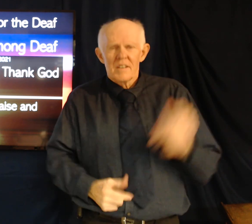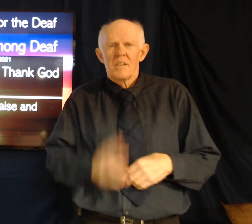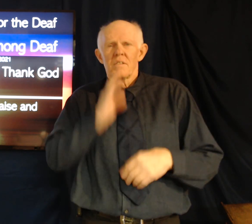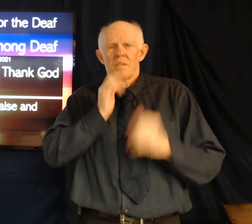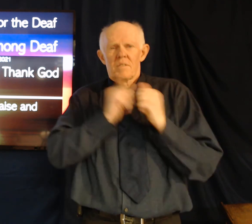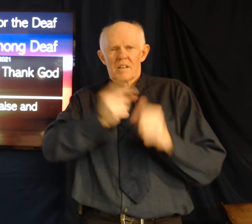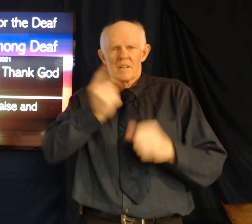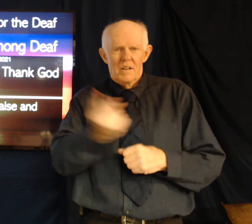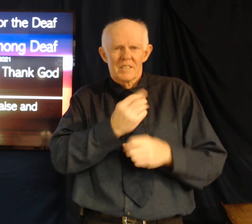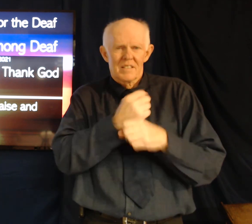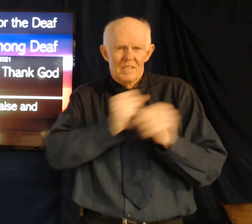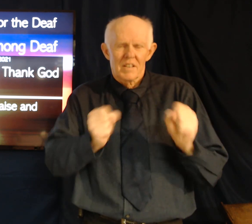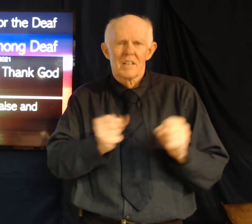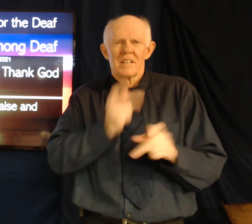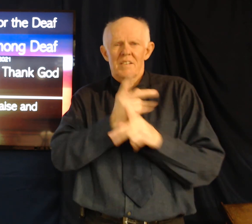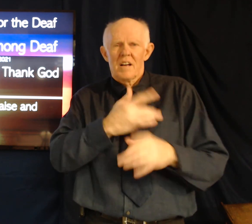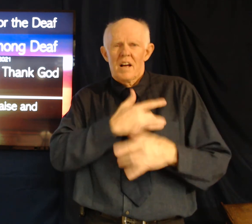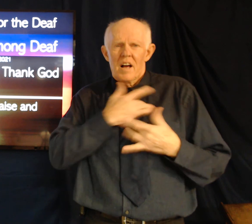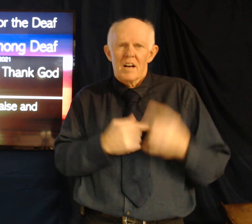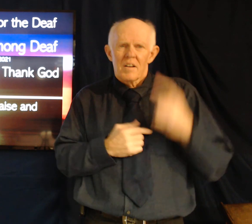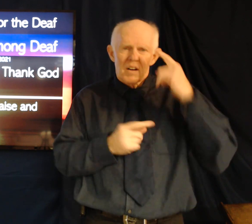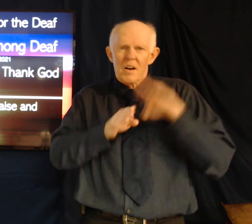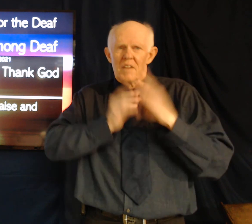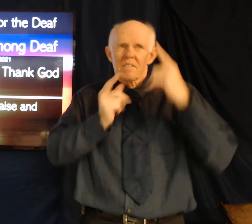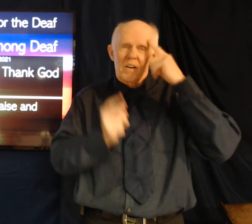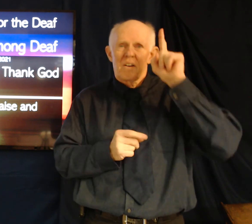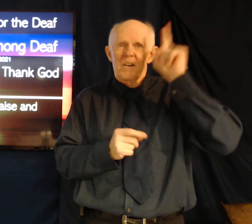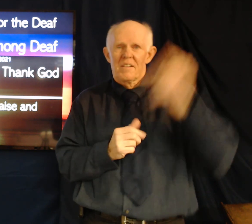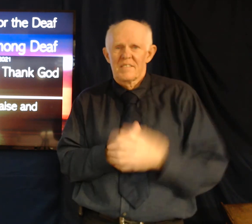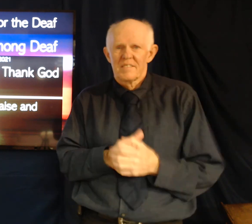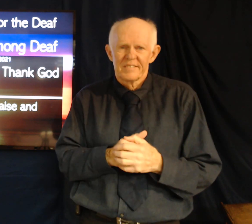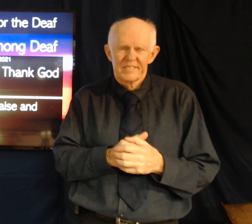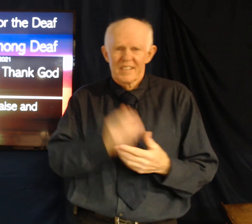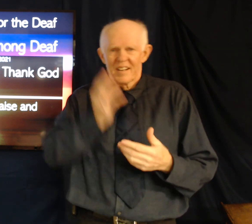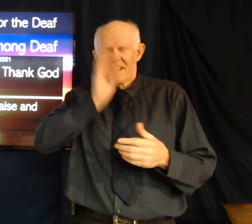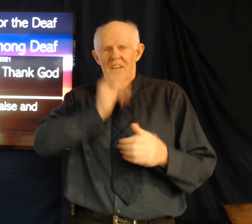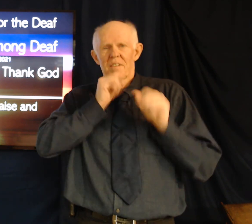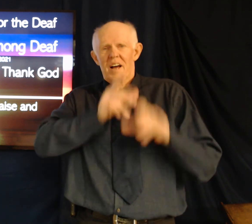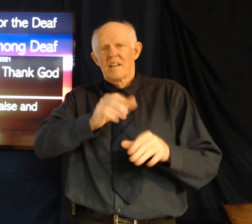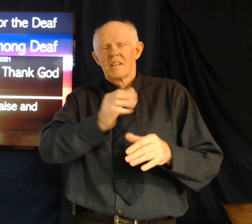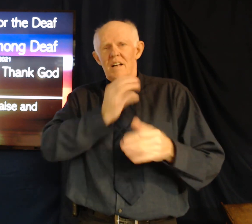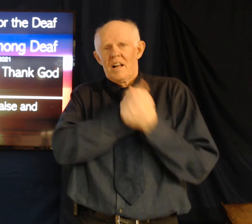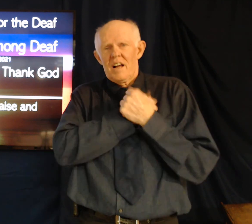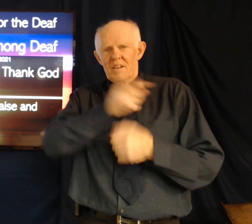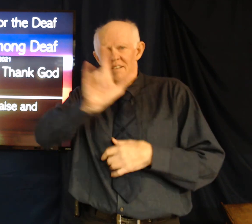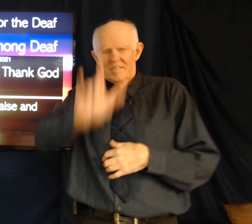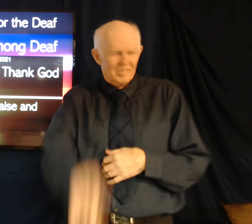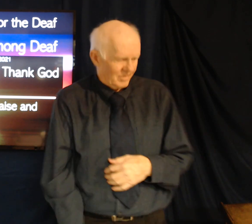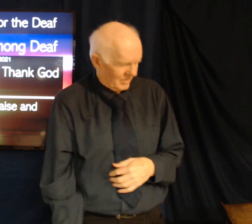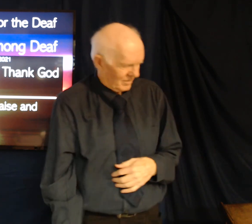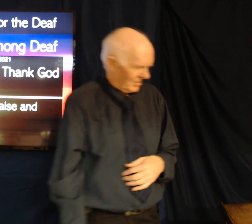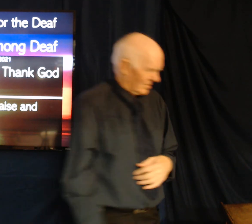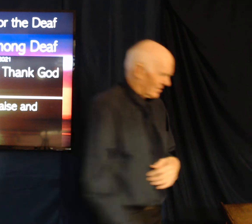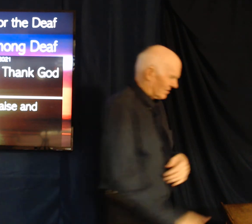thank you for we pray that you will always be safe and keep god in your heart and bless you and i love you